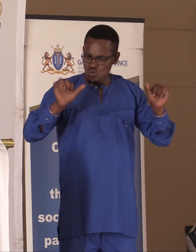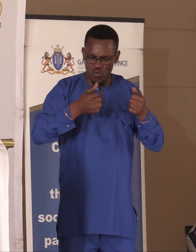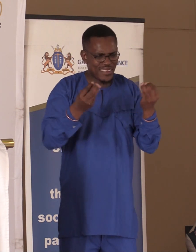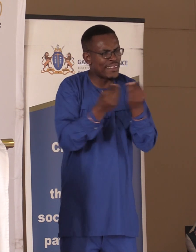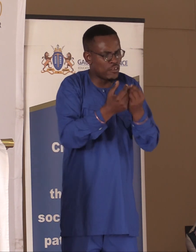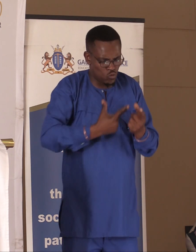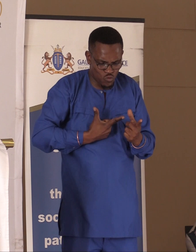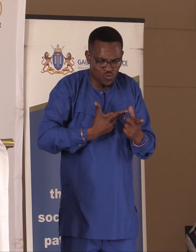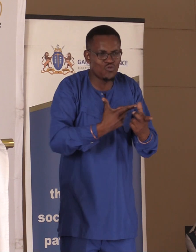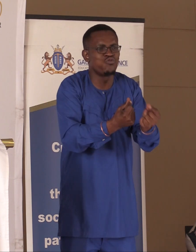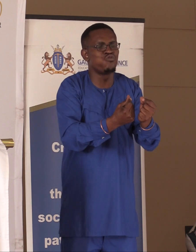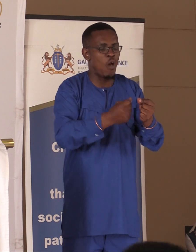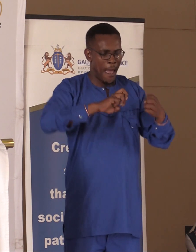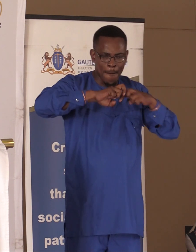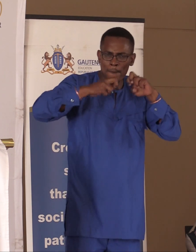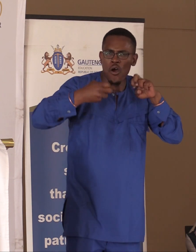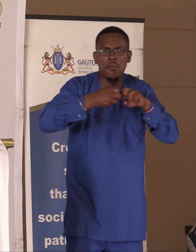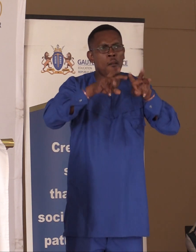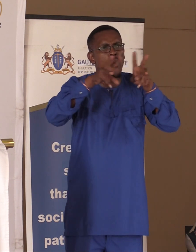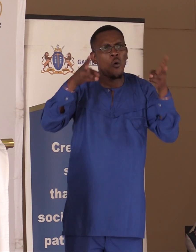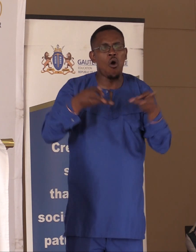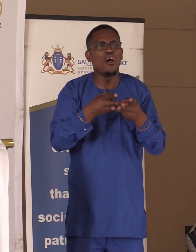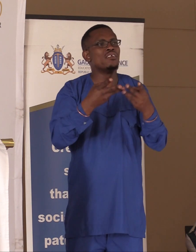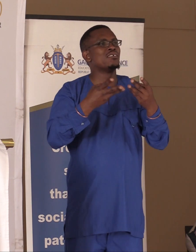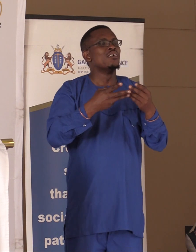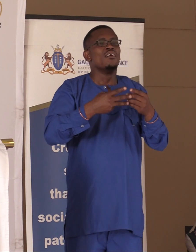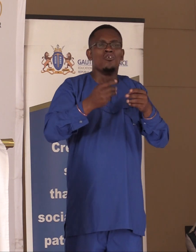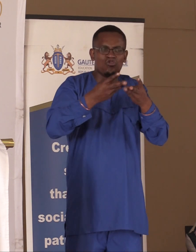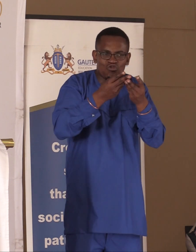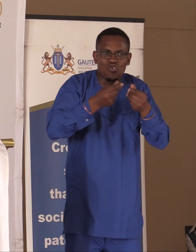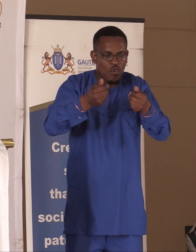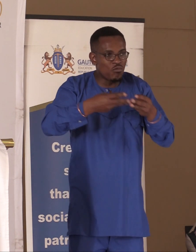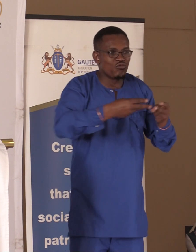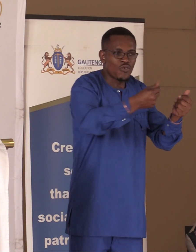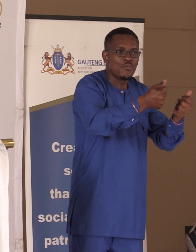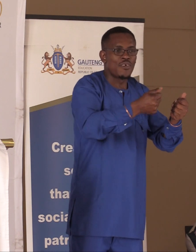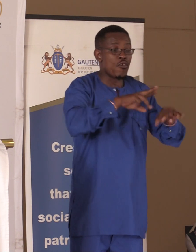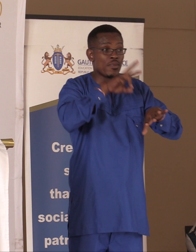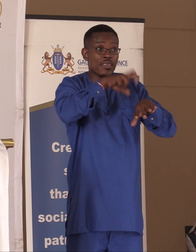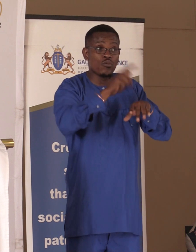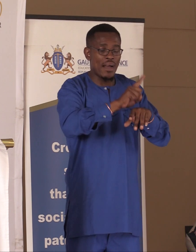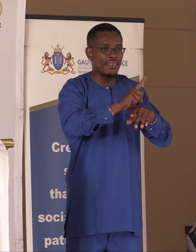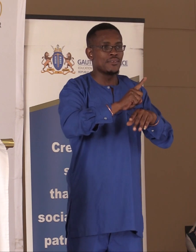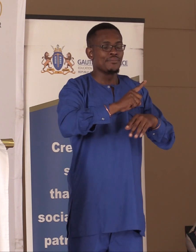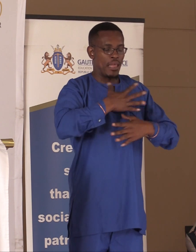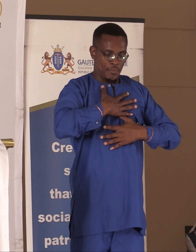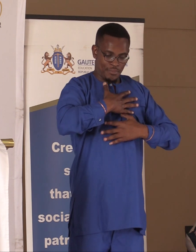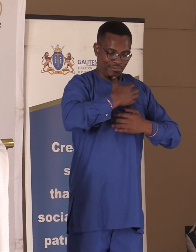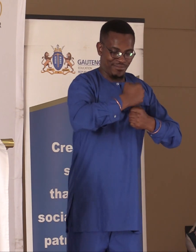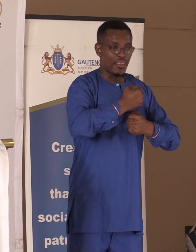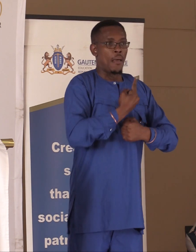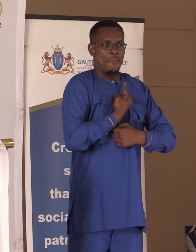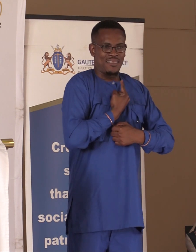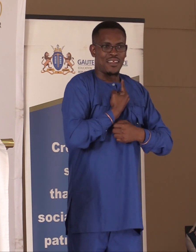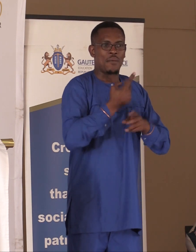things, if you want to solve problems of the world, you've got to be prepared to do hard things. And